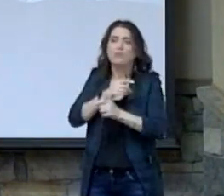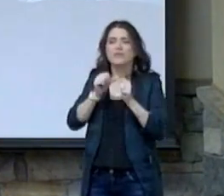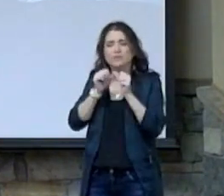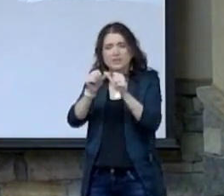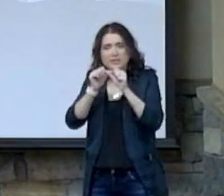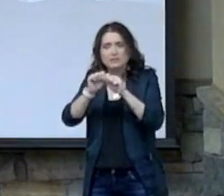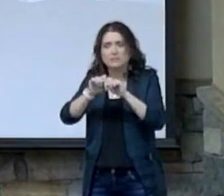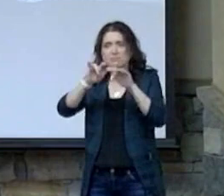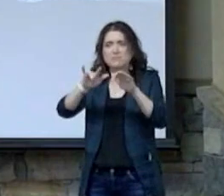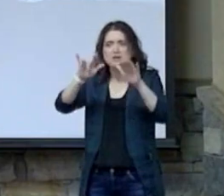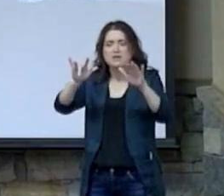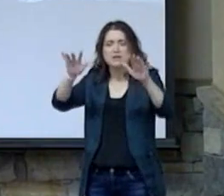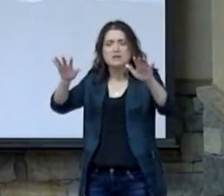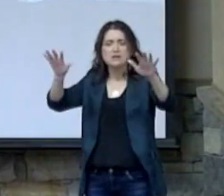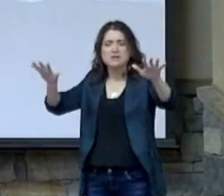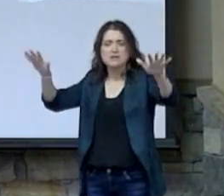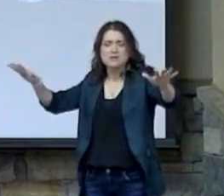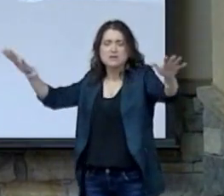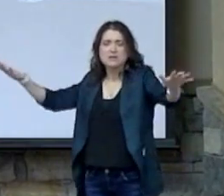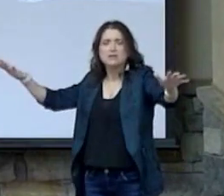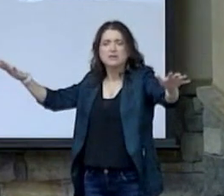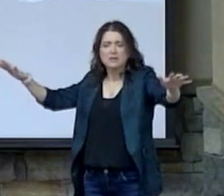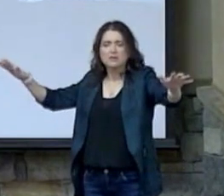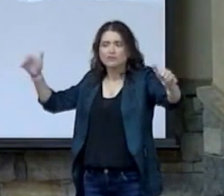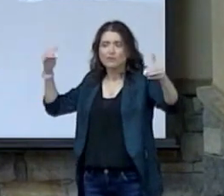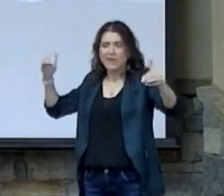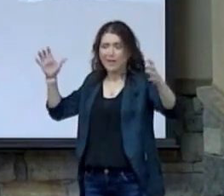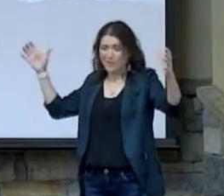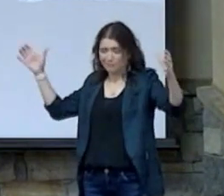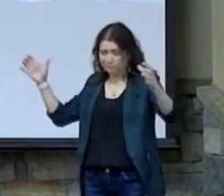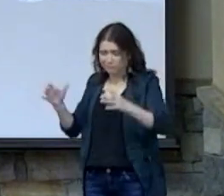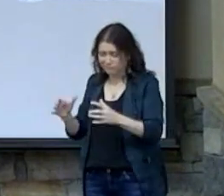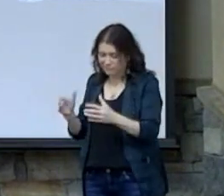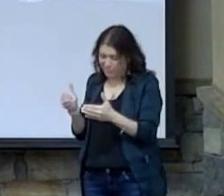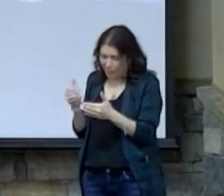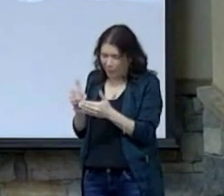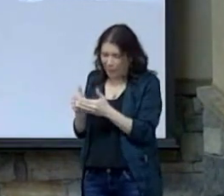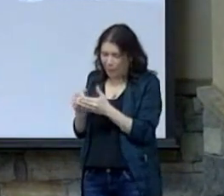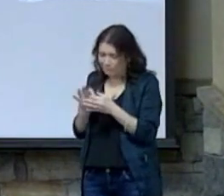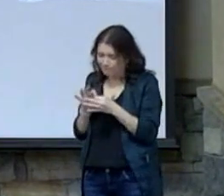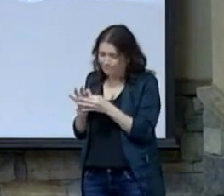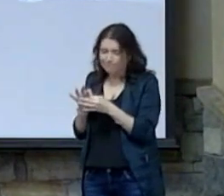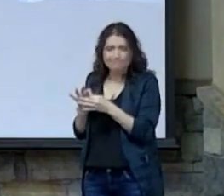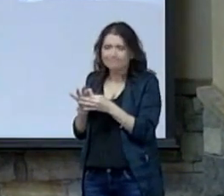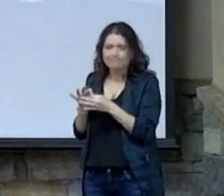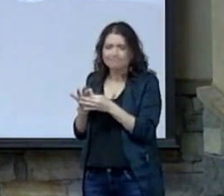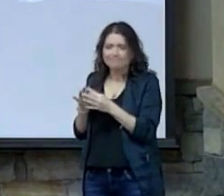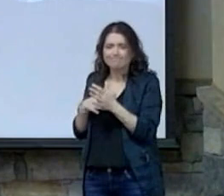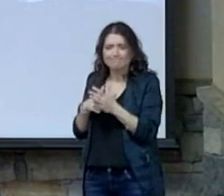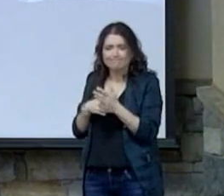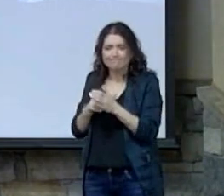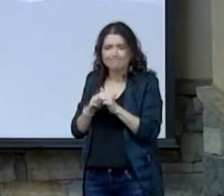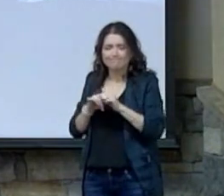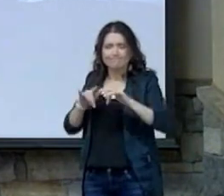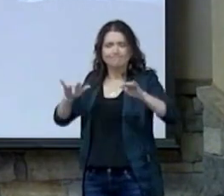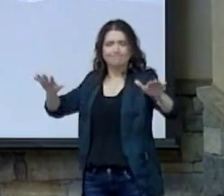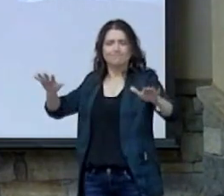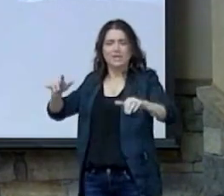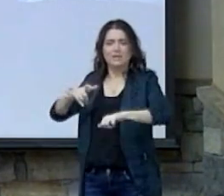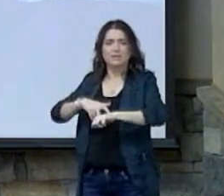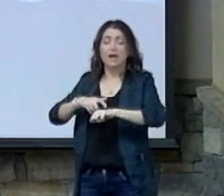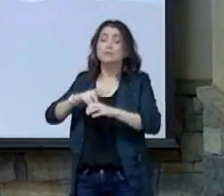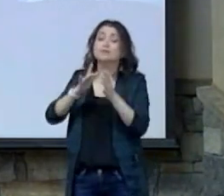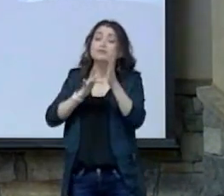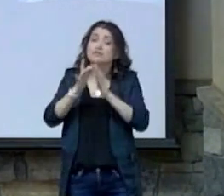out to the point that their tight sense of community had waned somewhat over time. And so Jesus